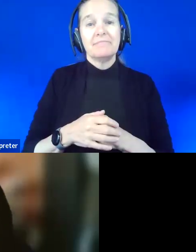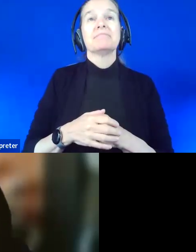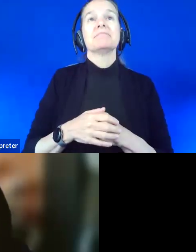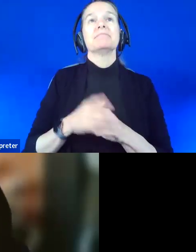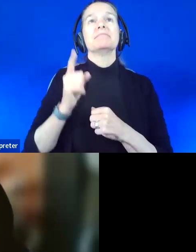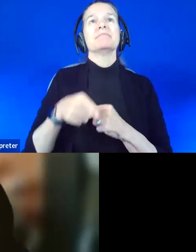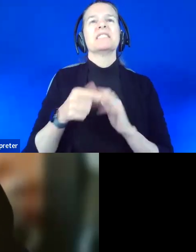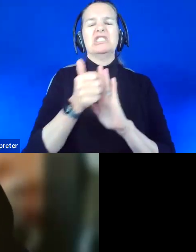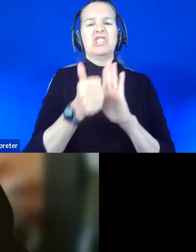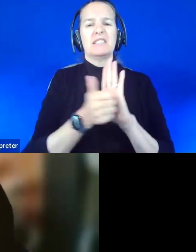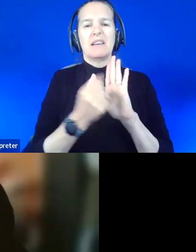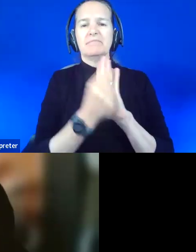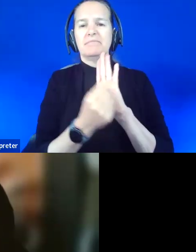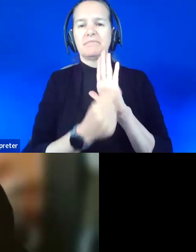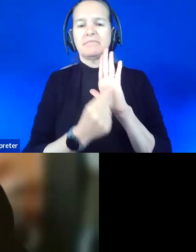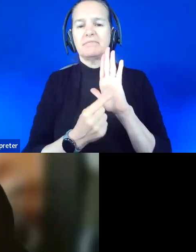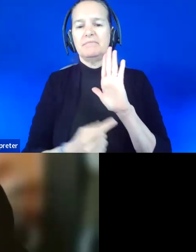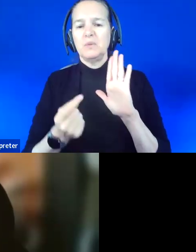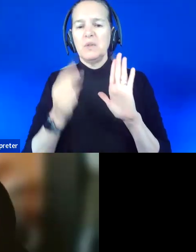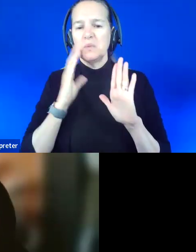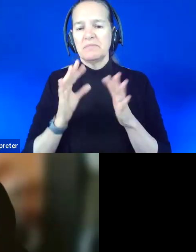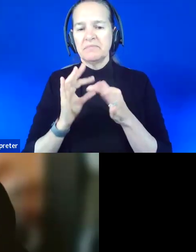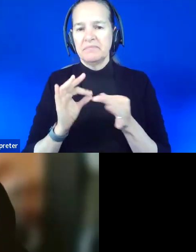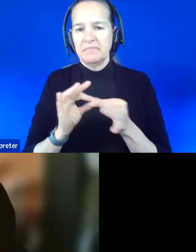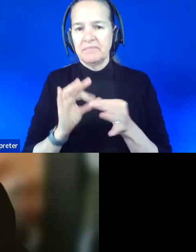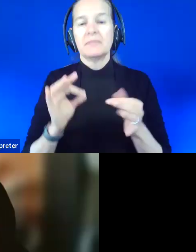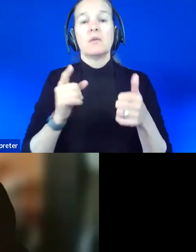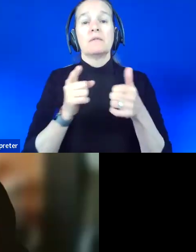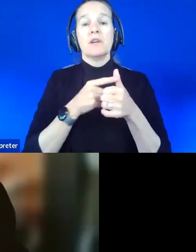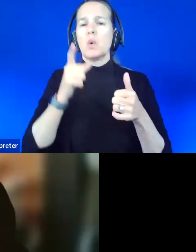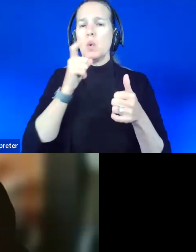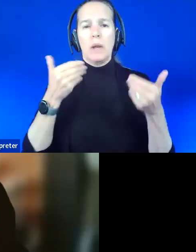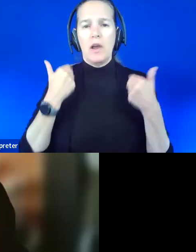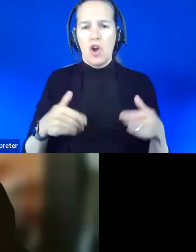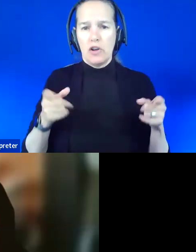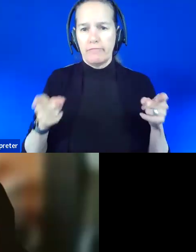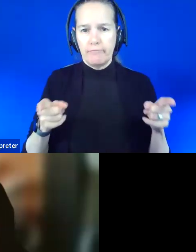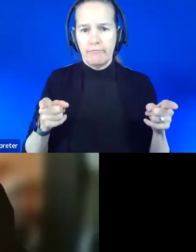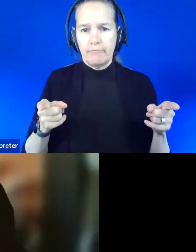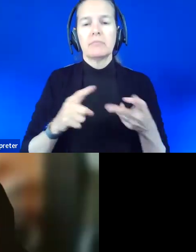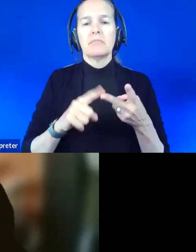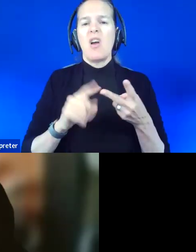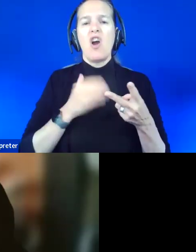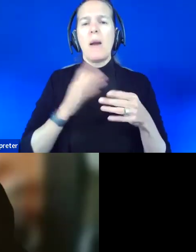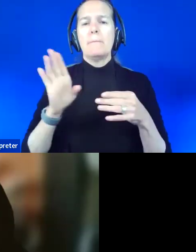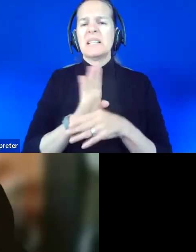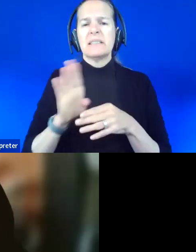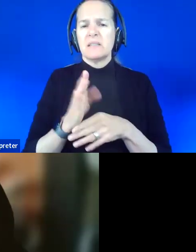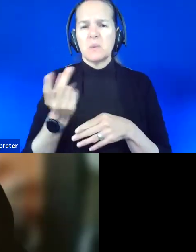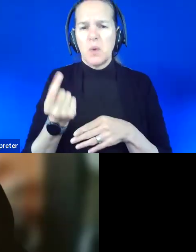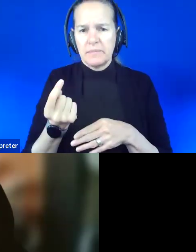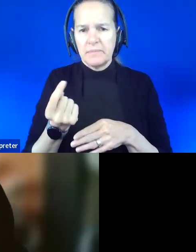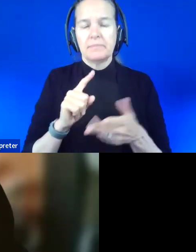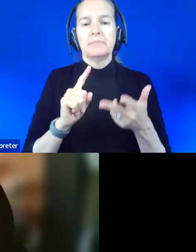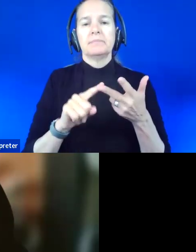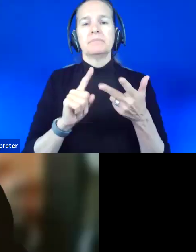So just a quick agenda of what we're going to cover. We'll talk a little bit about who we are, what our businesses are, how we got